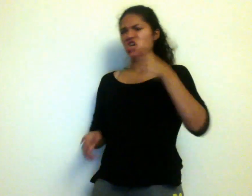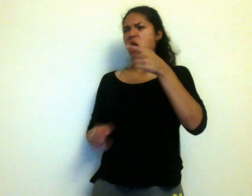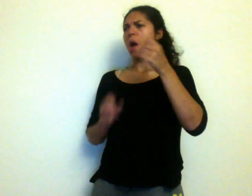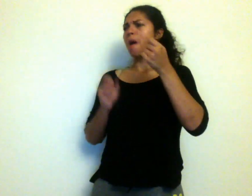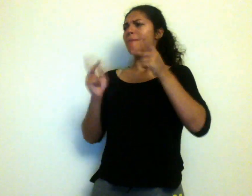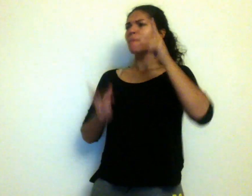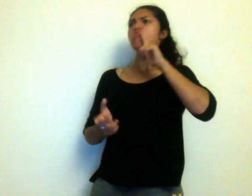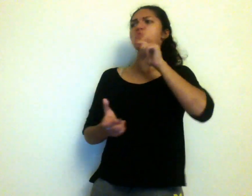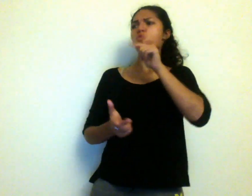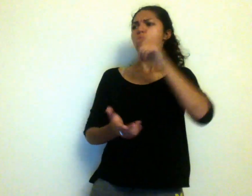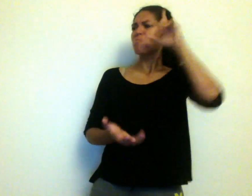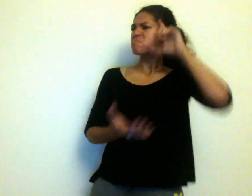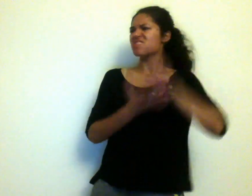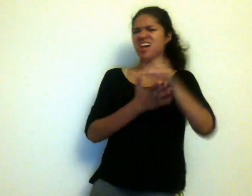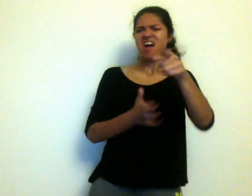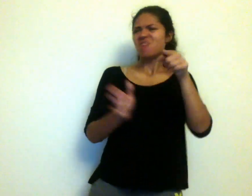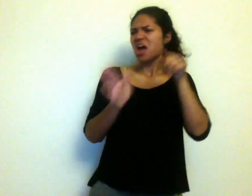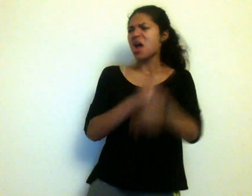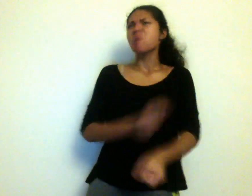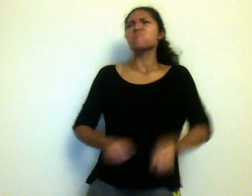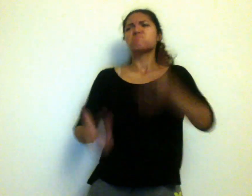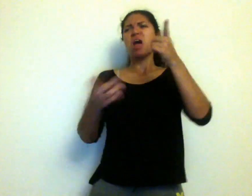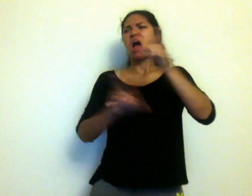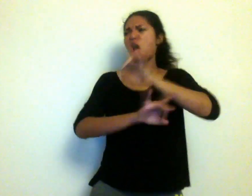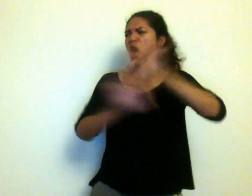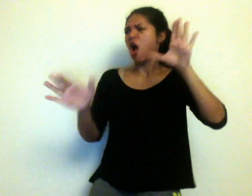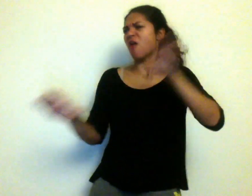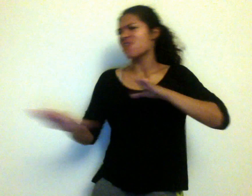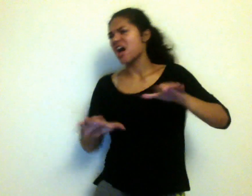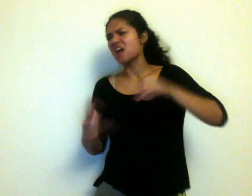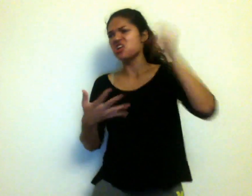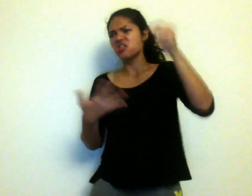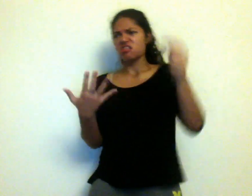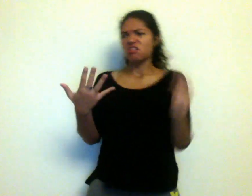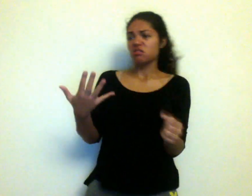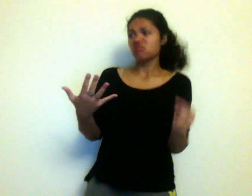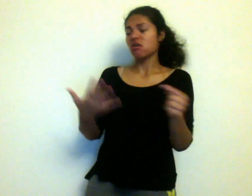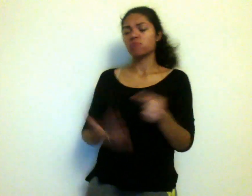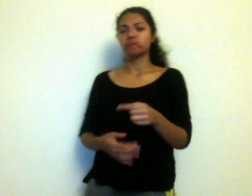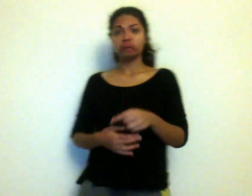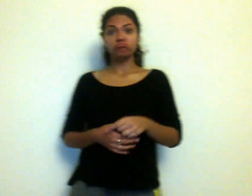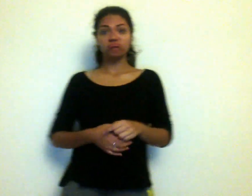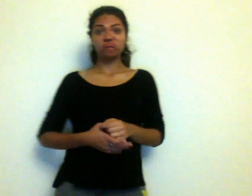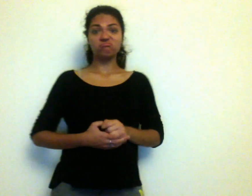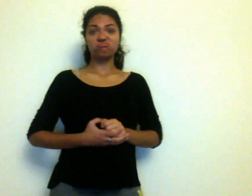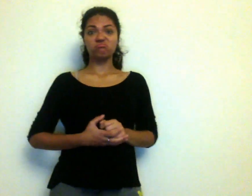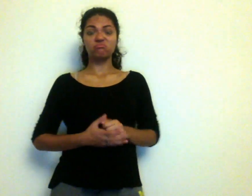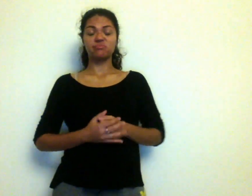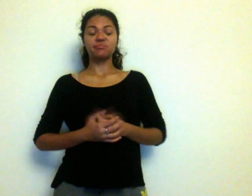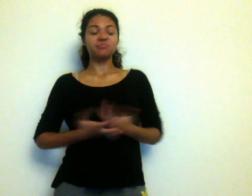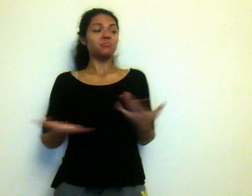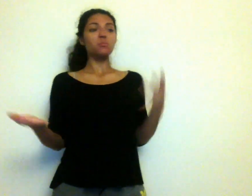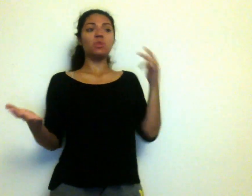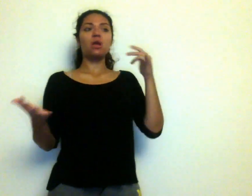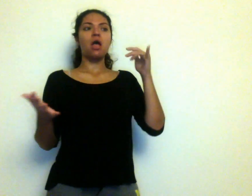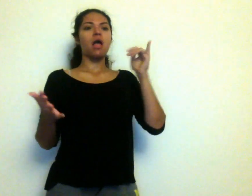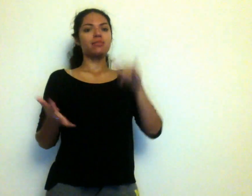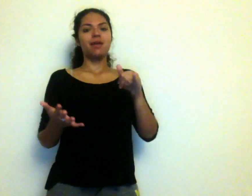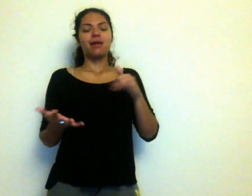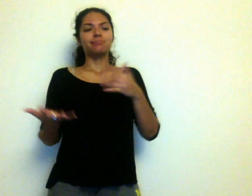centuries. That is the umbrella under which you and I have to live. And that is the tragedy. Because in the